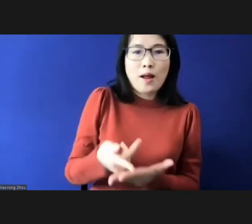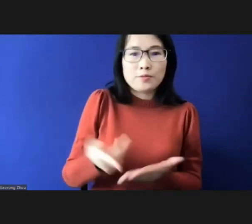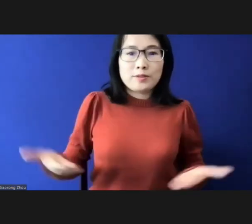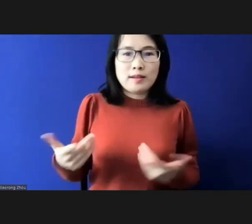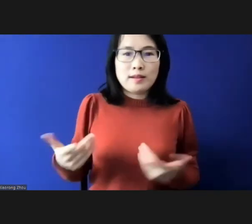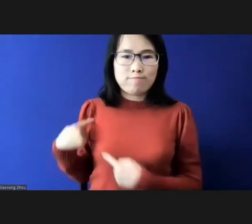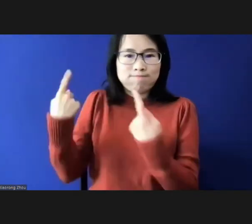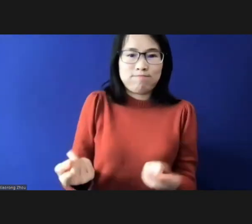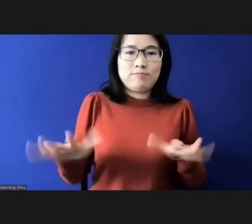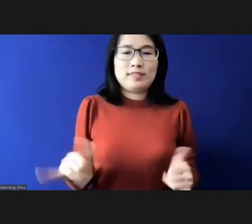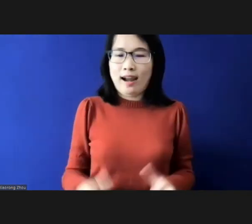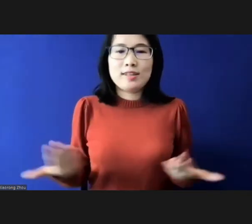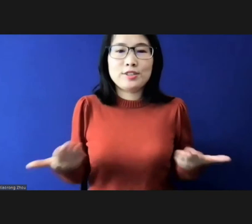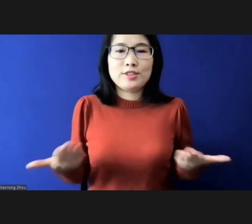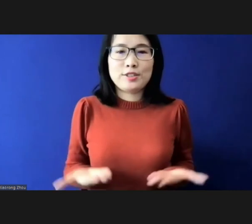I've been here since